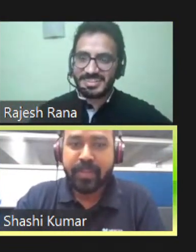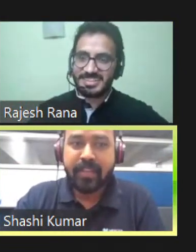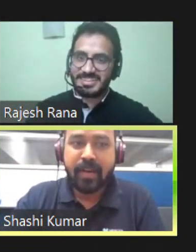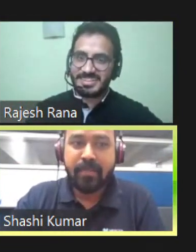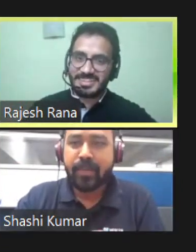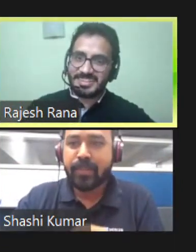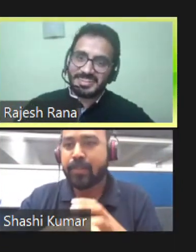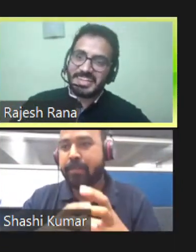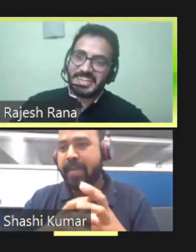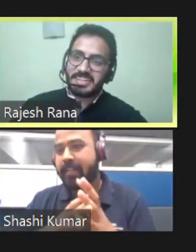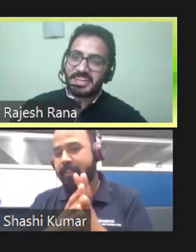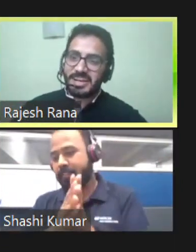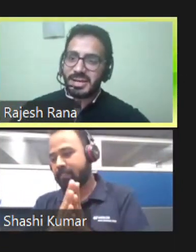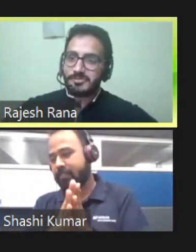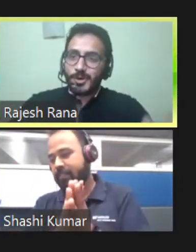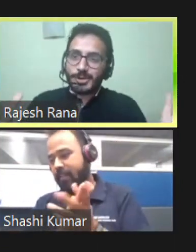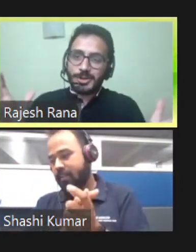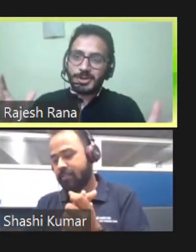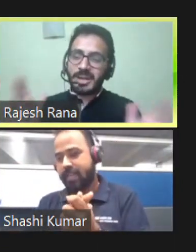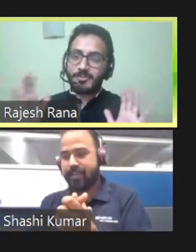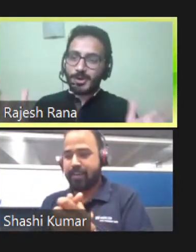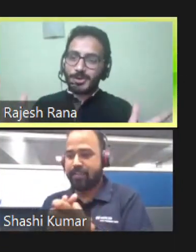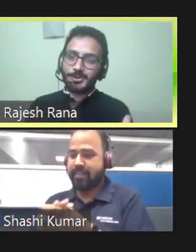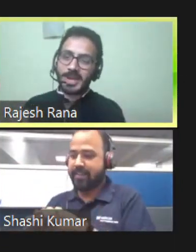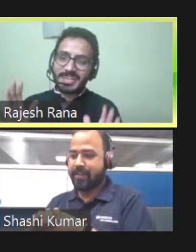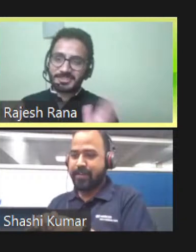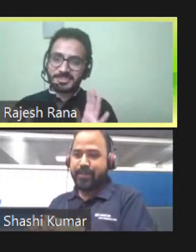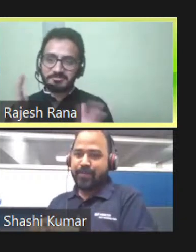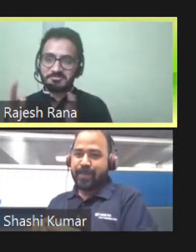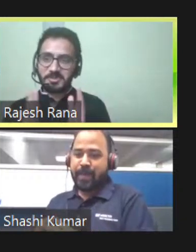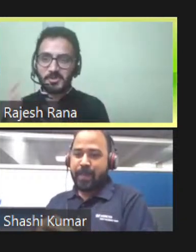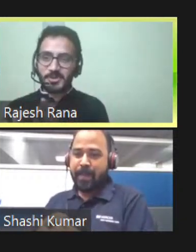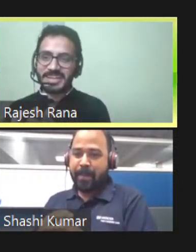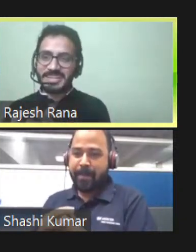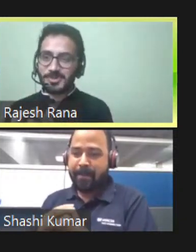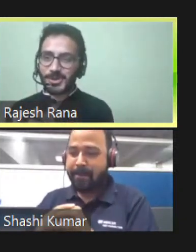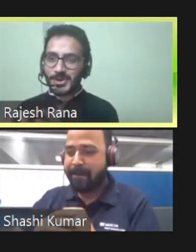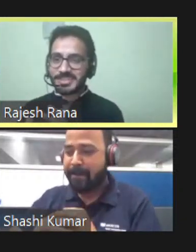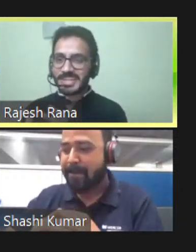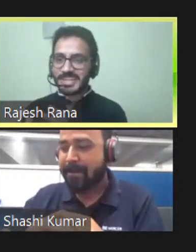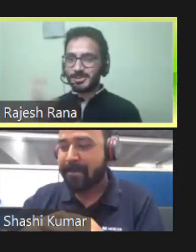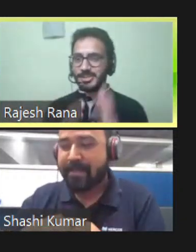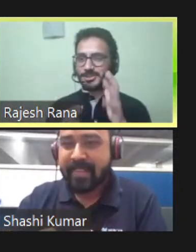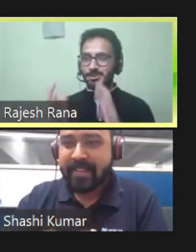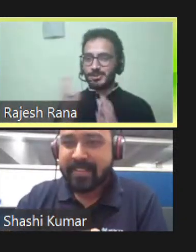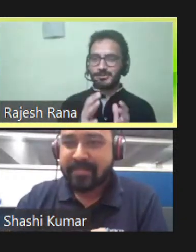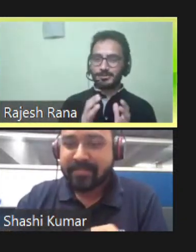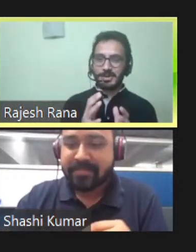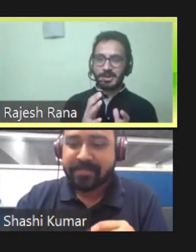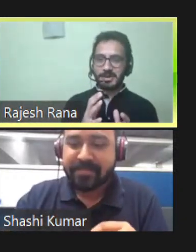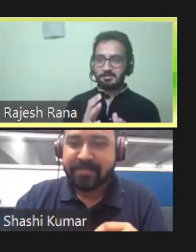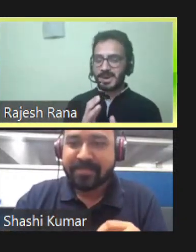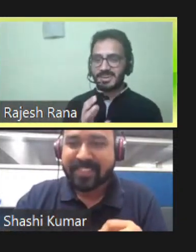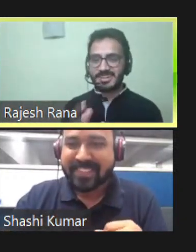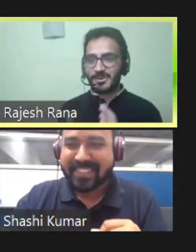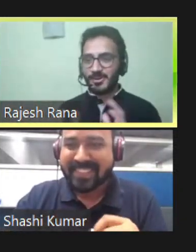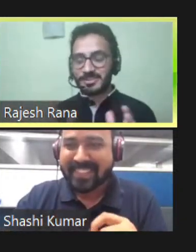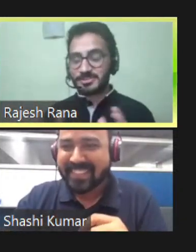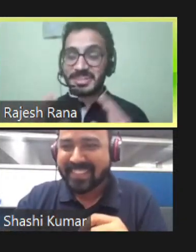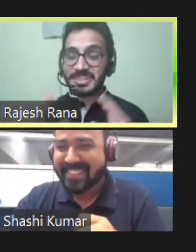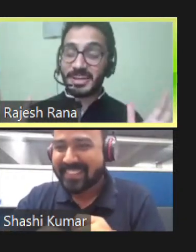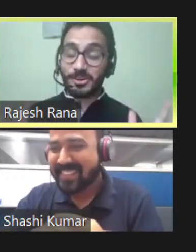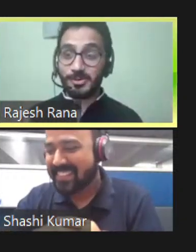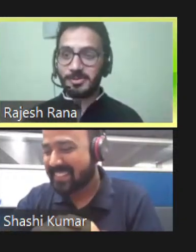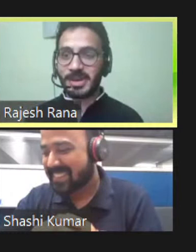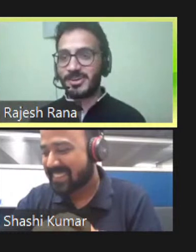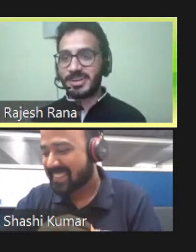the theory coming on to the Right. I practical, want uh, I want you to add some more energy because I know in the theory part, audience will